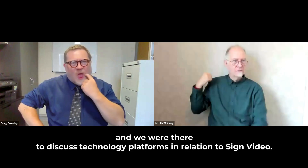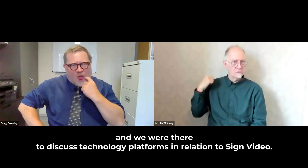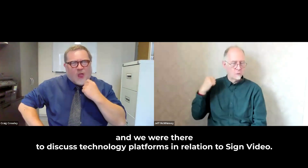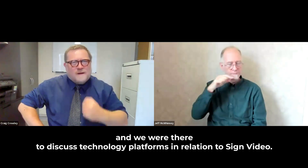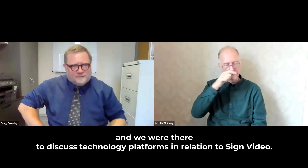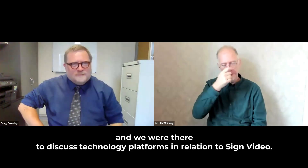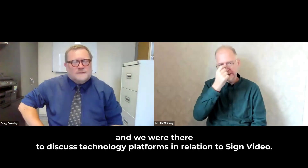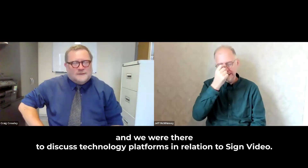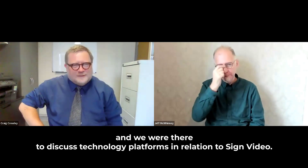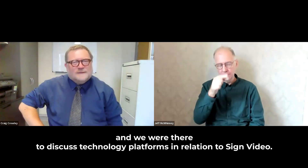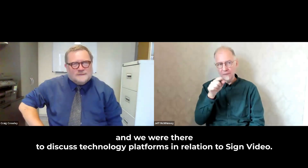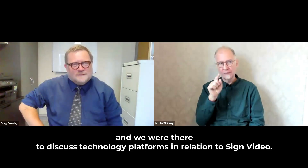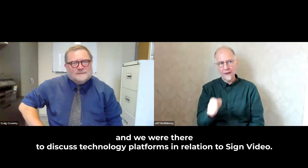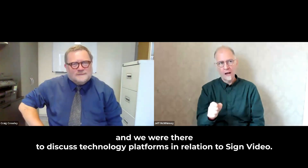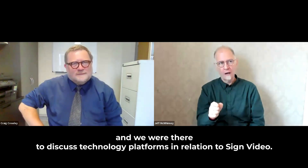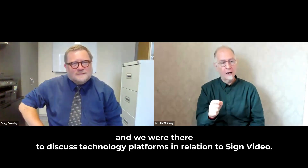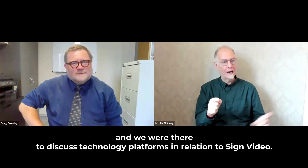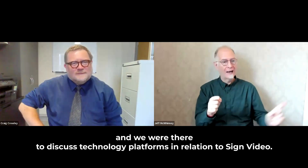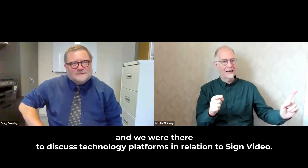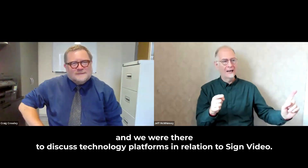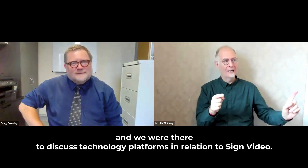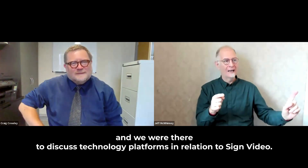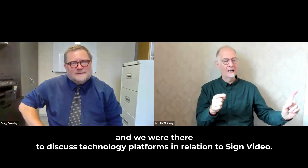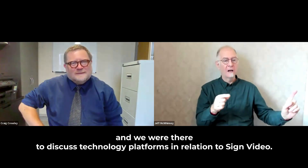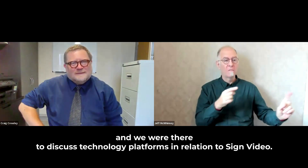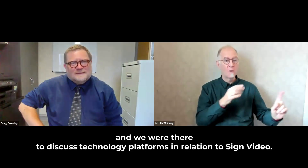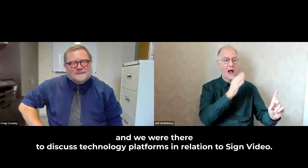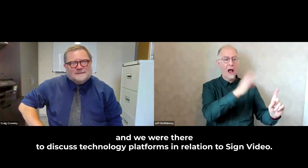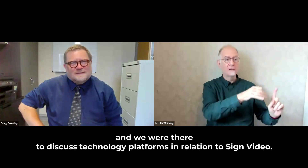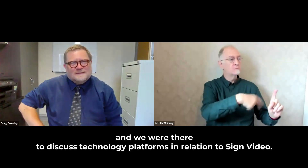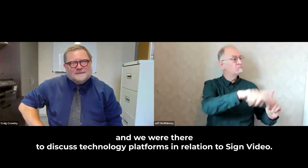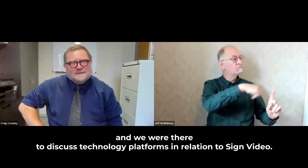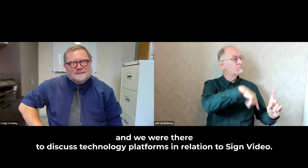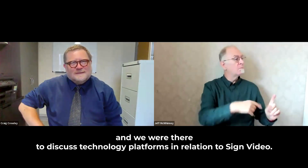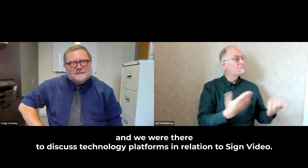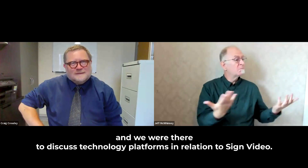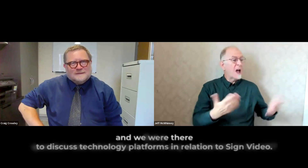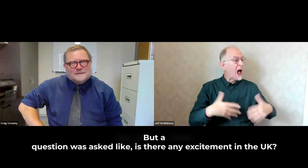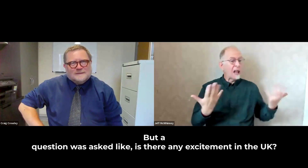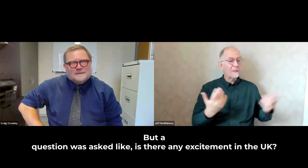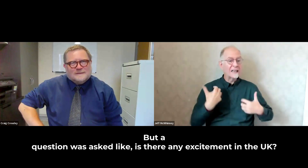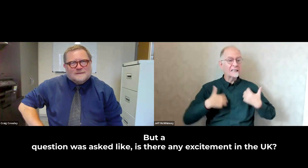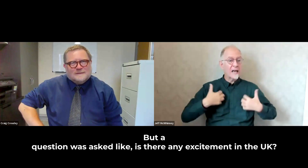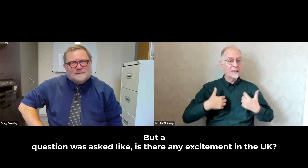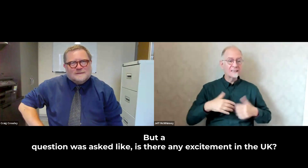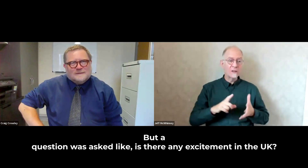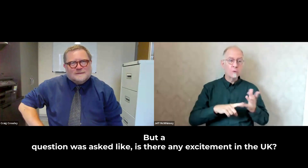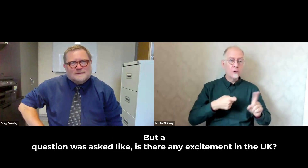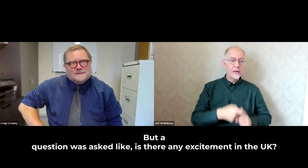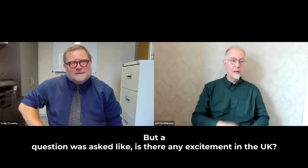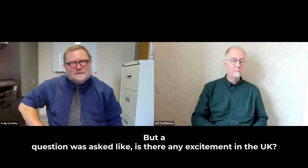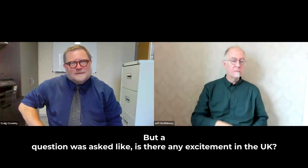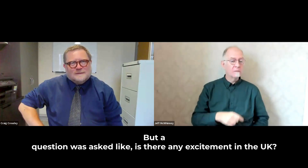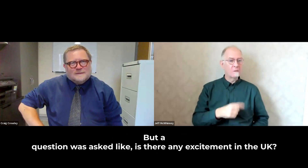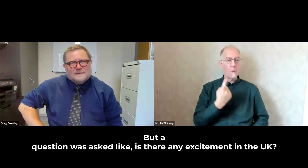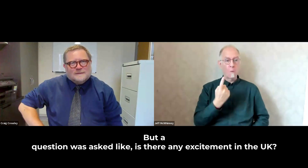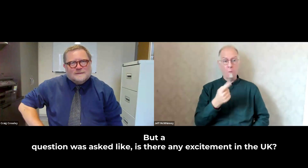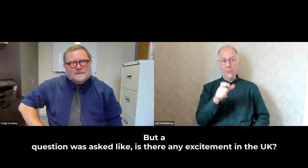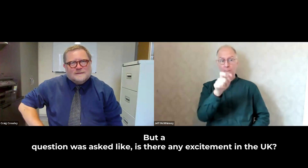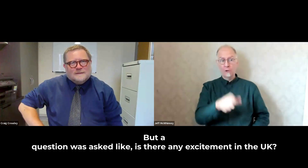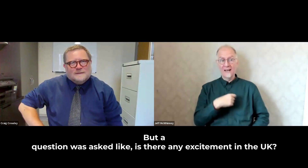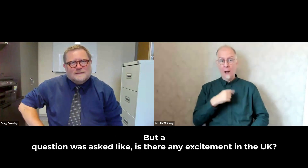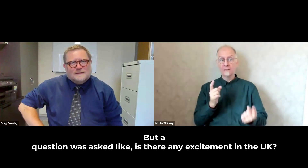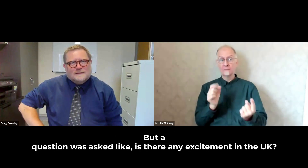to discuss technology platforms in relation to sign video. But a question was asked, like, is there